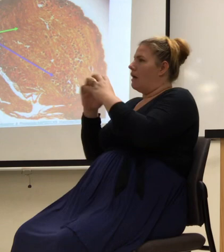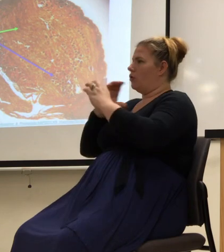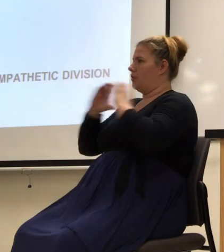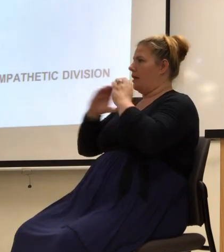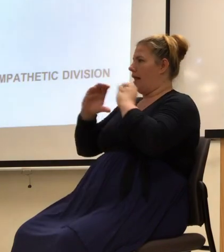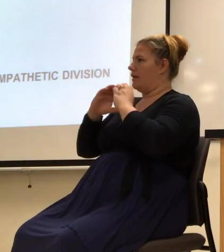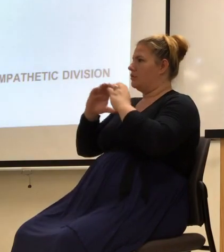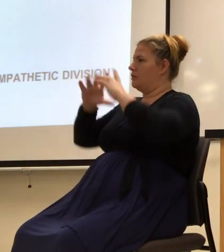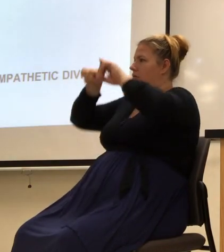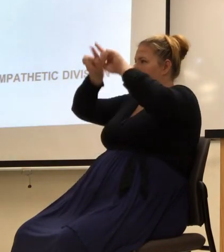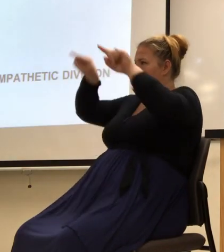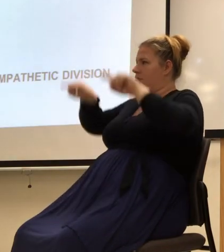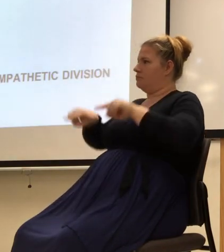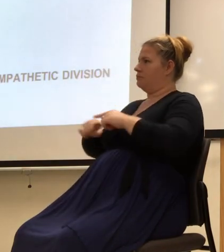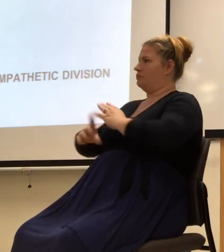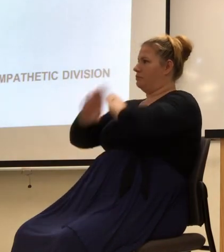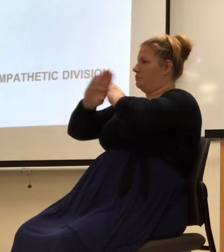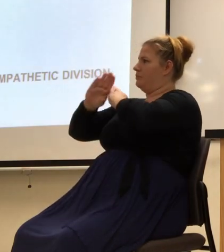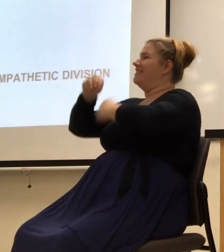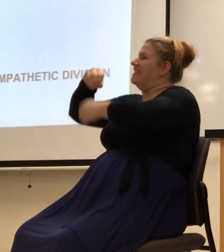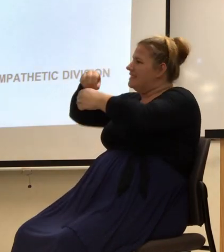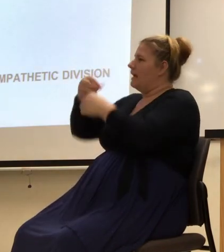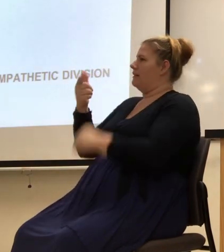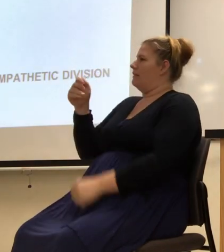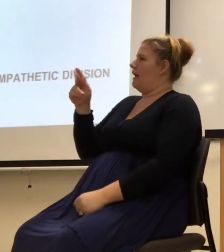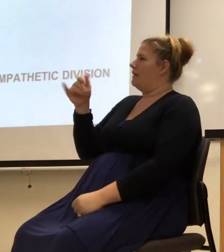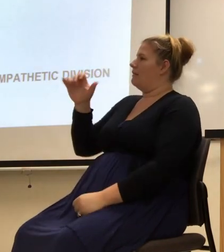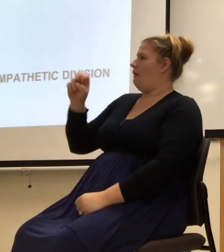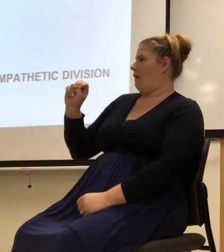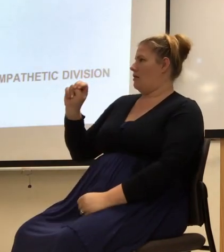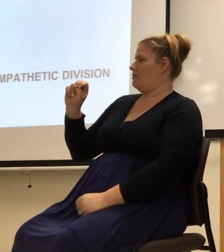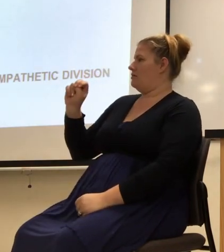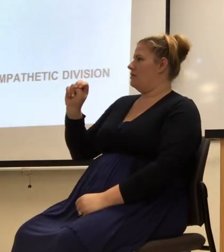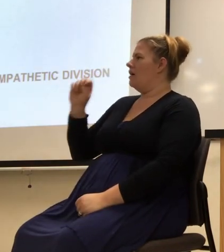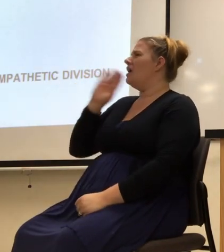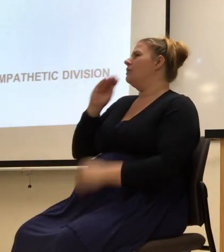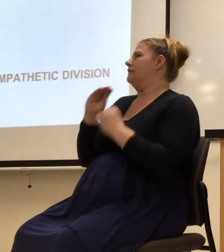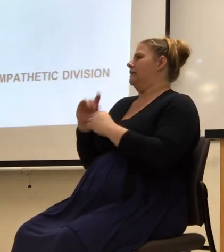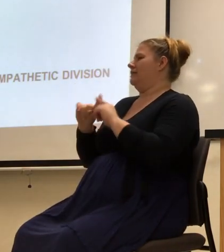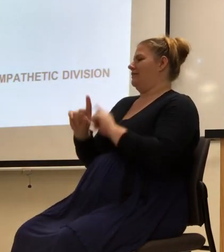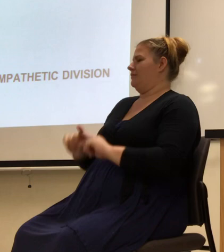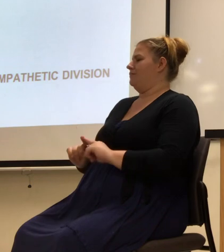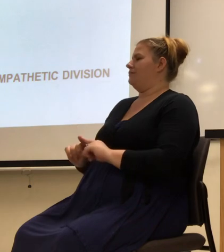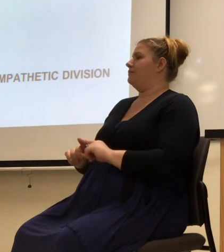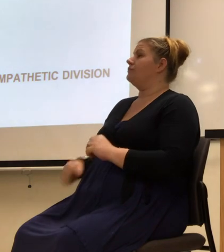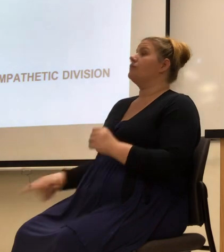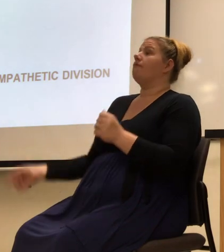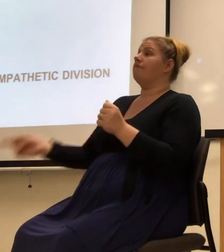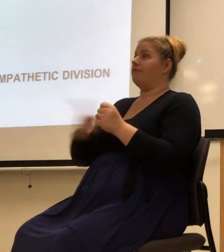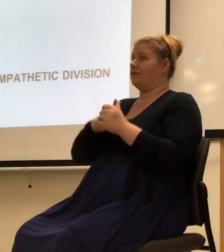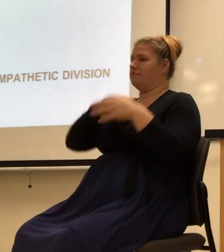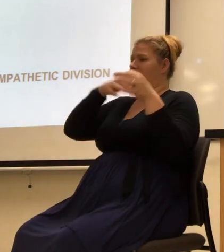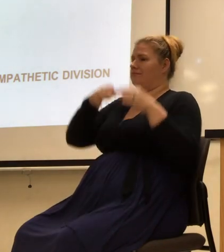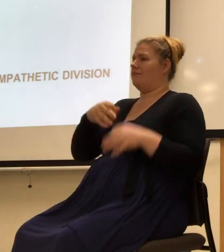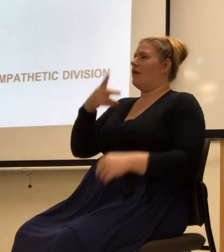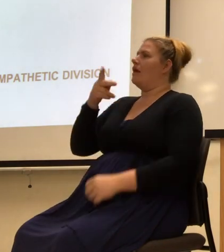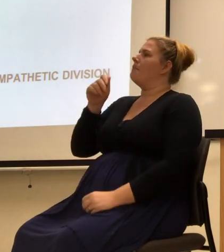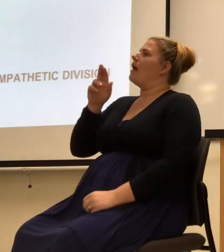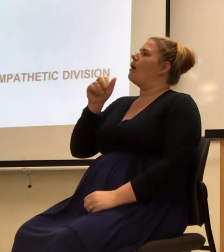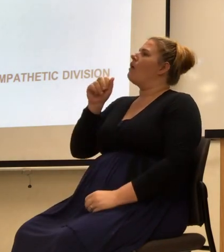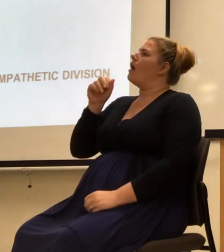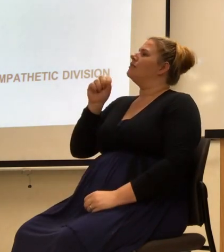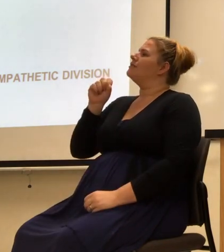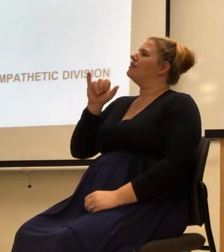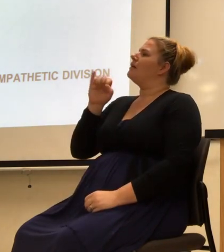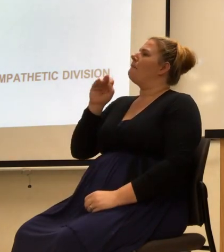ganglion. And we will learn different ones here. So let's cover the parasympathetic division first. It's a little easier